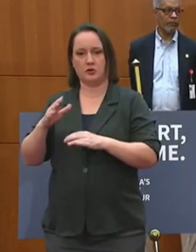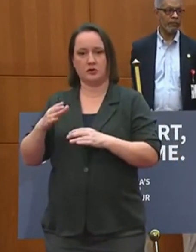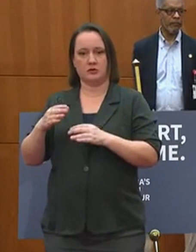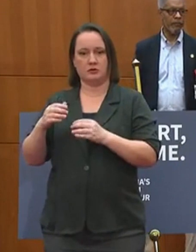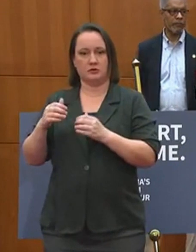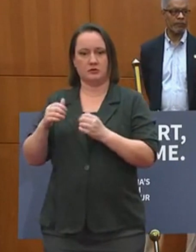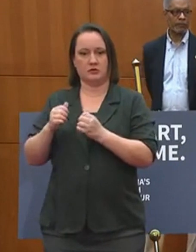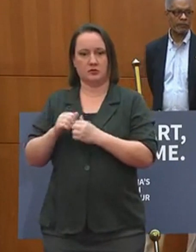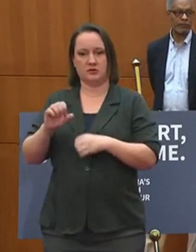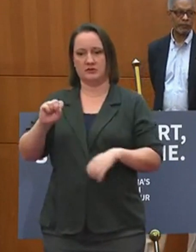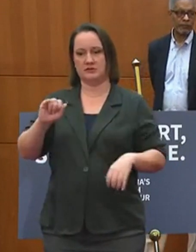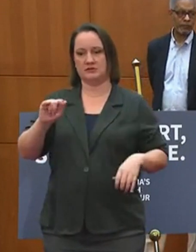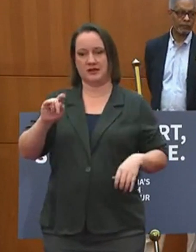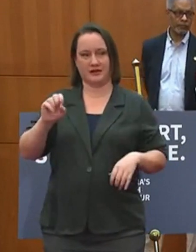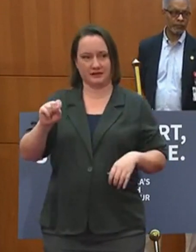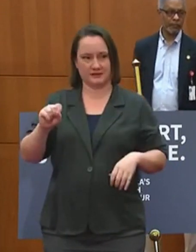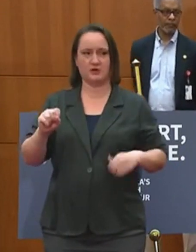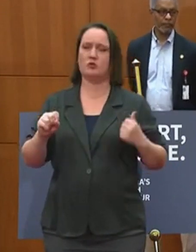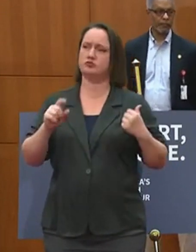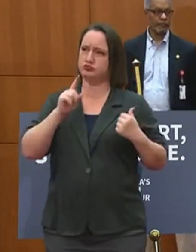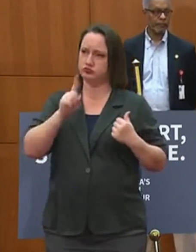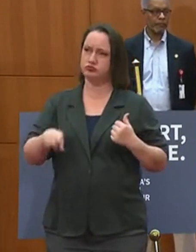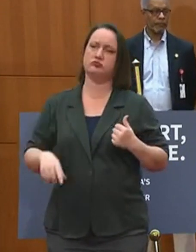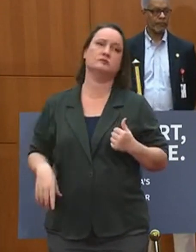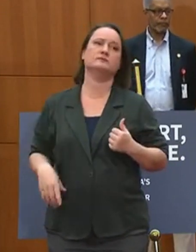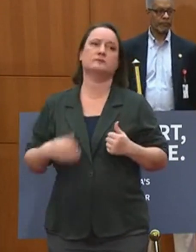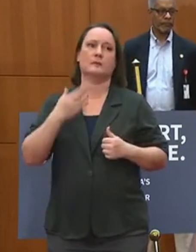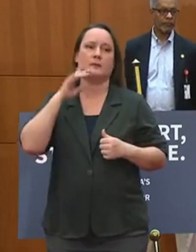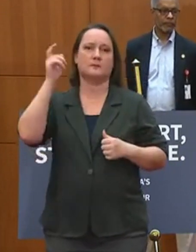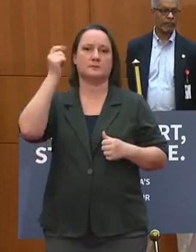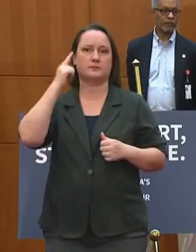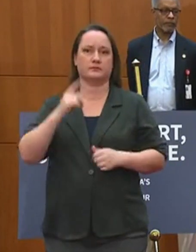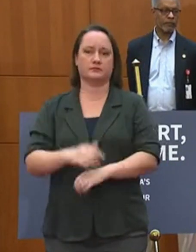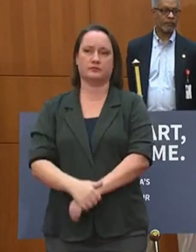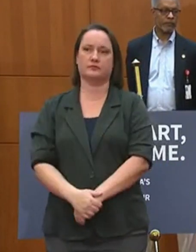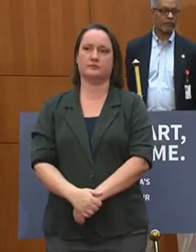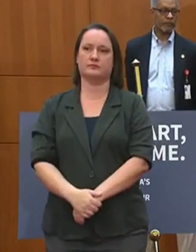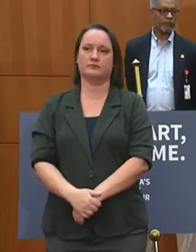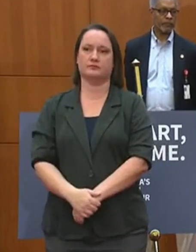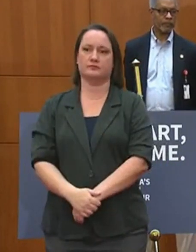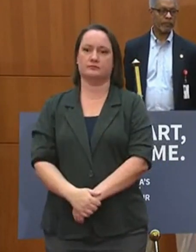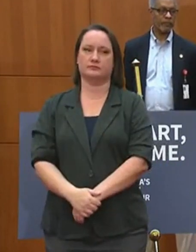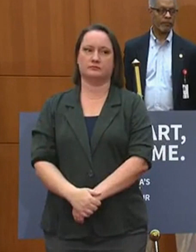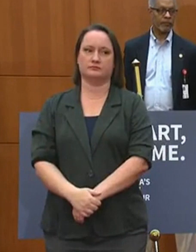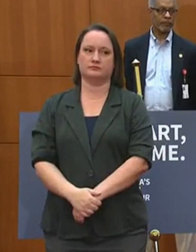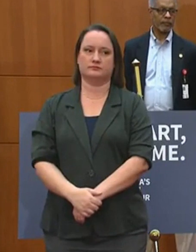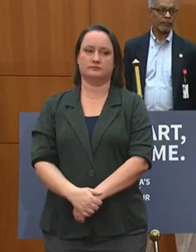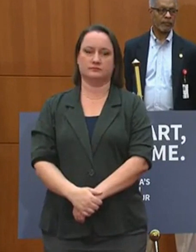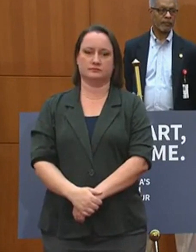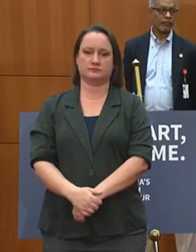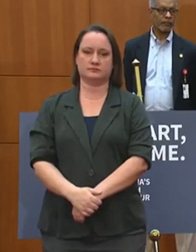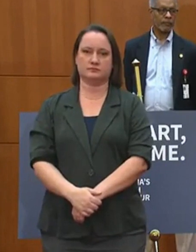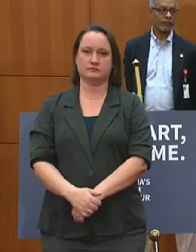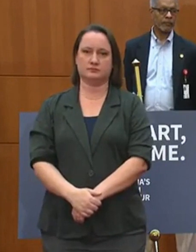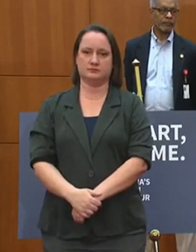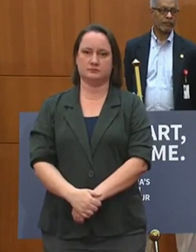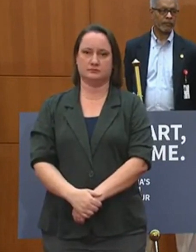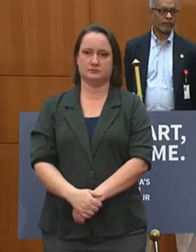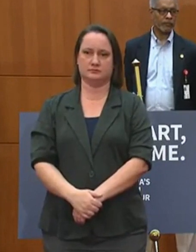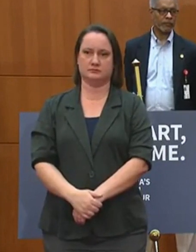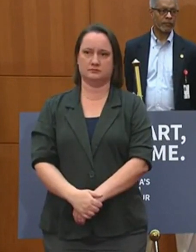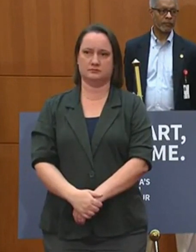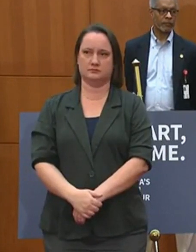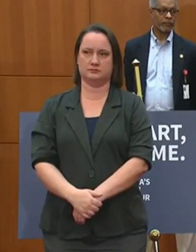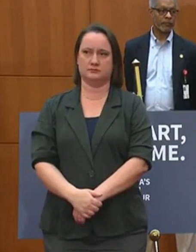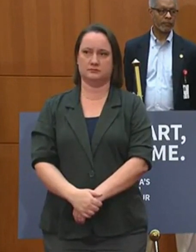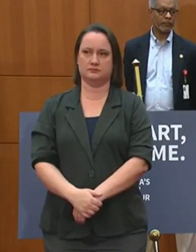with the sites that we're talking about. Sure thing. Thank you, Governor. as we are looking